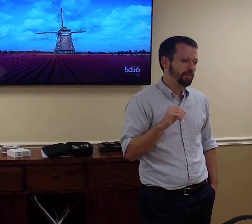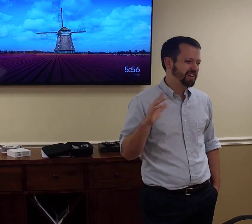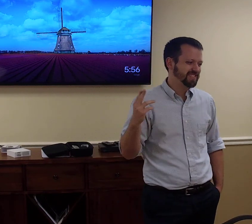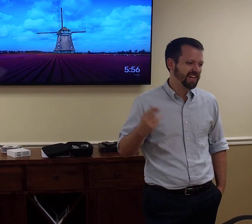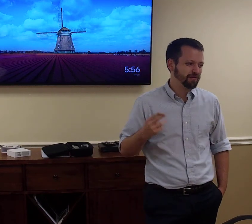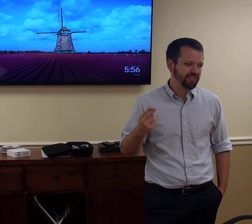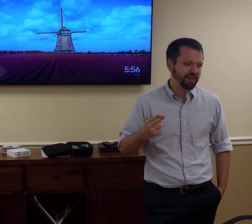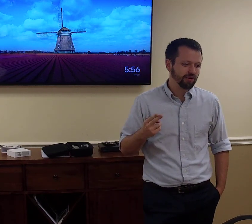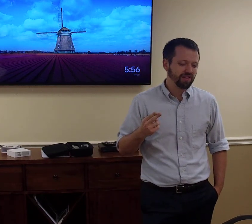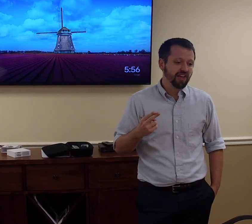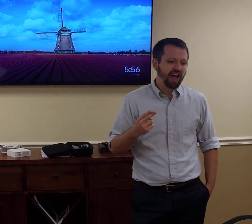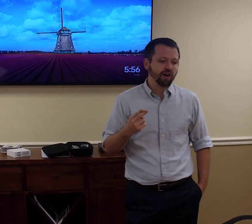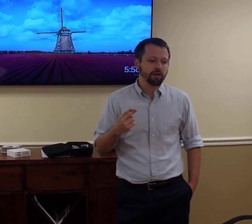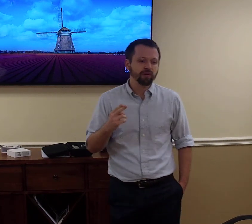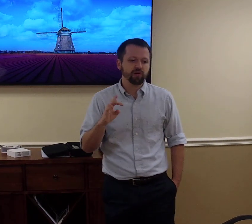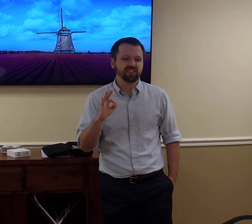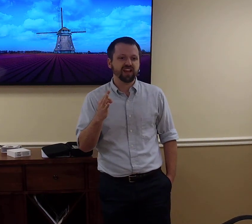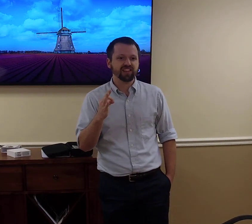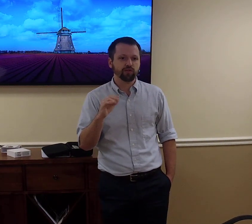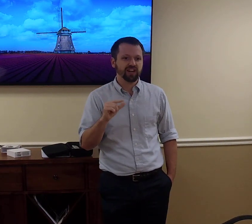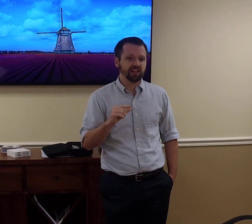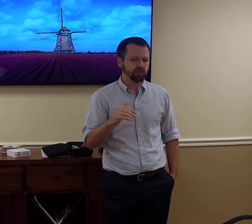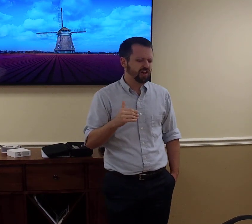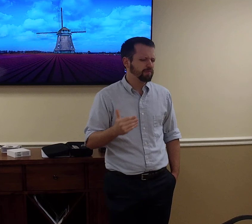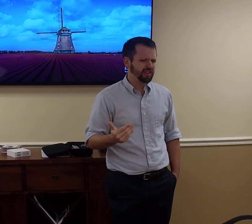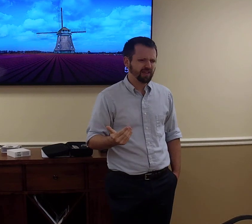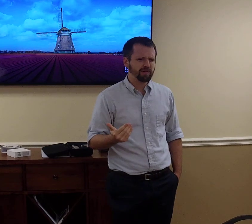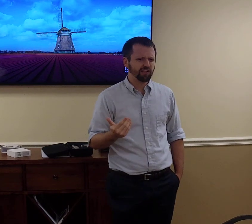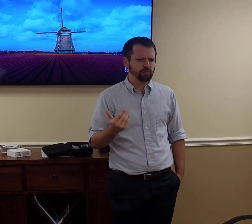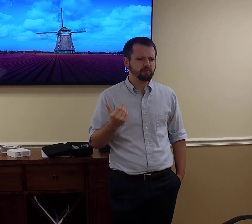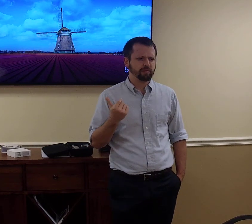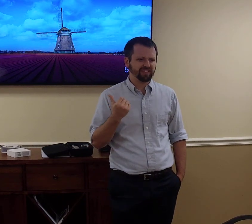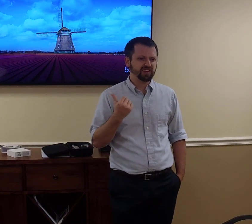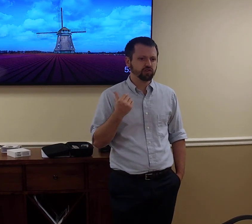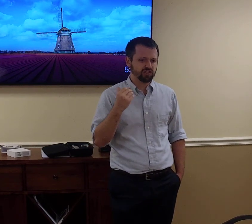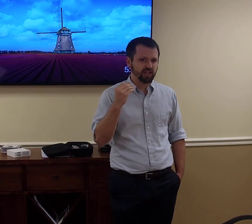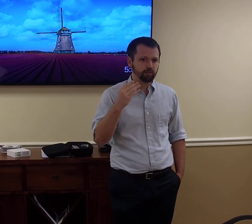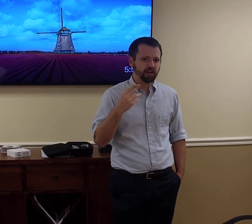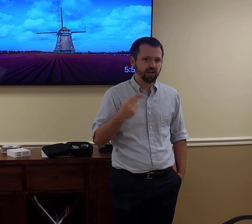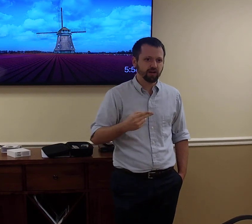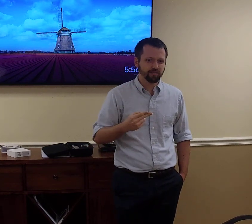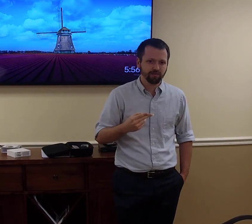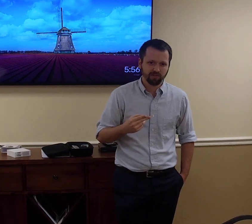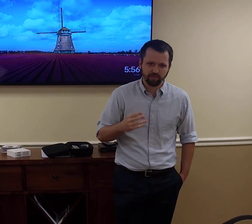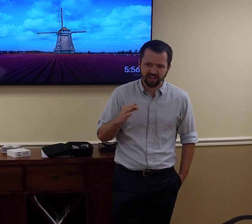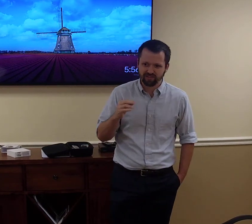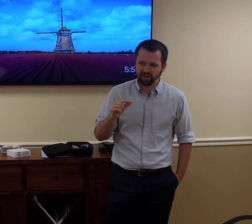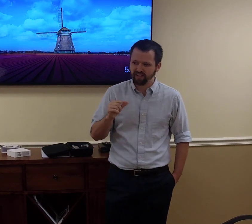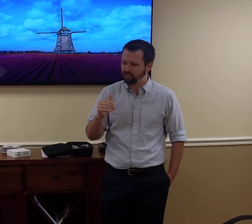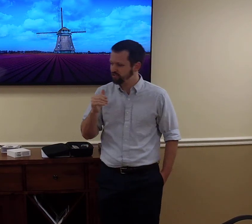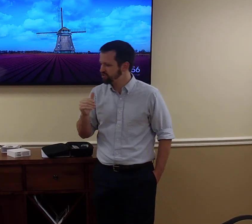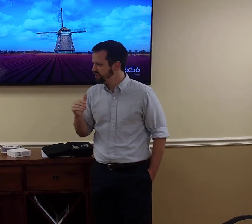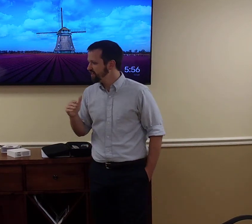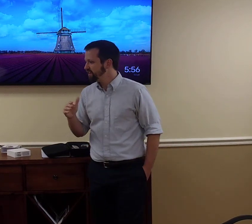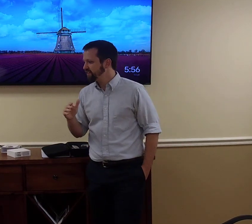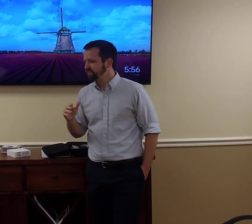Then name. you guys weren't That friends. I remember it was 9th grade English. Please, I barely remember my teacher's name. From 9th grade English. And you probably weren't friends with